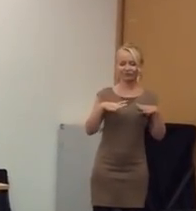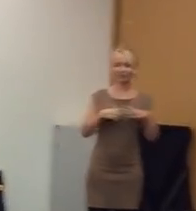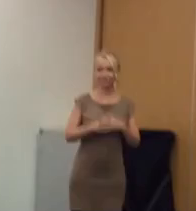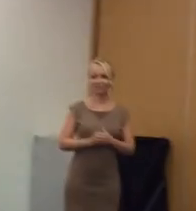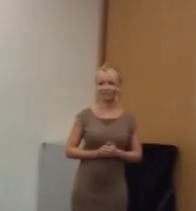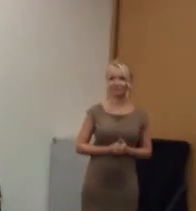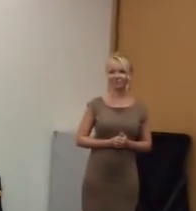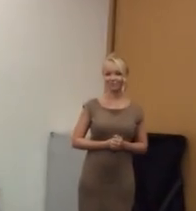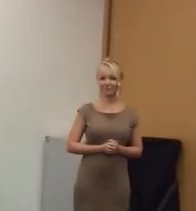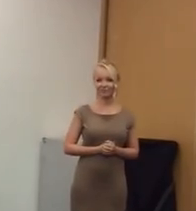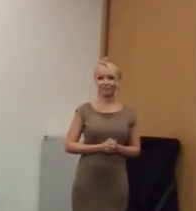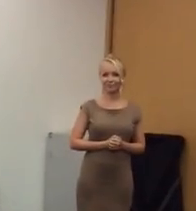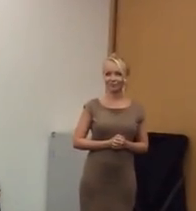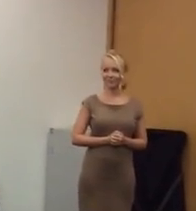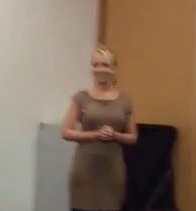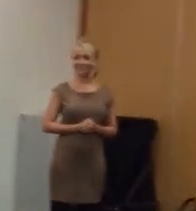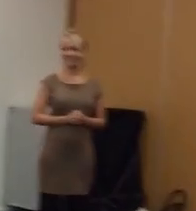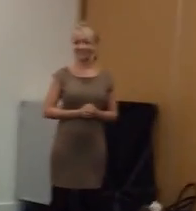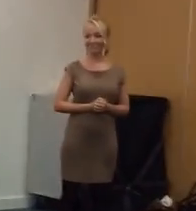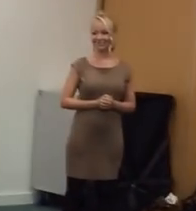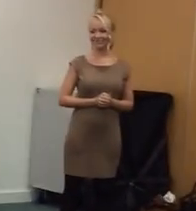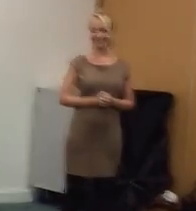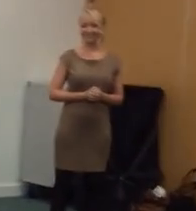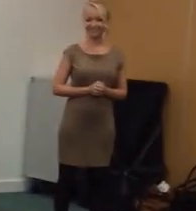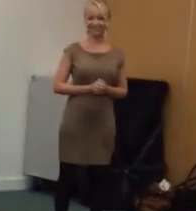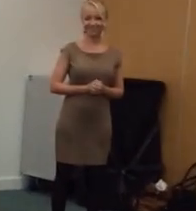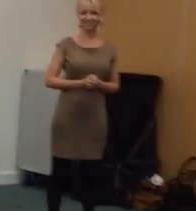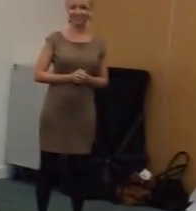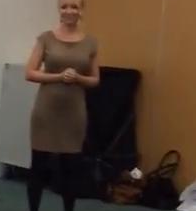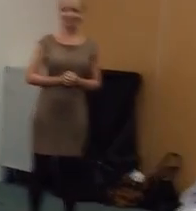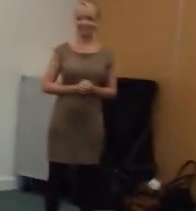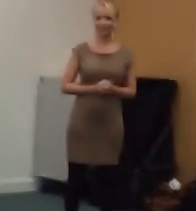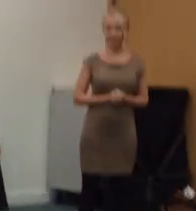house? No, I didn't think so.